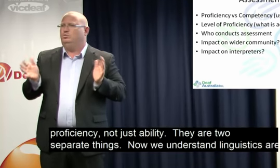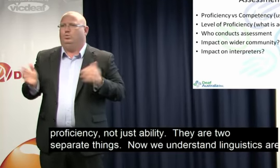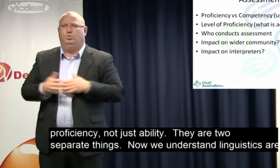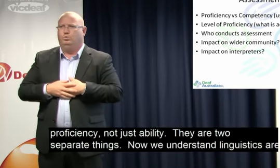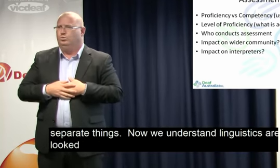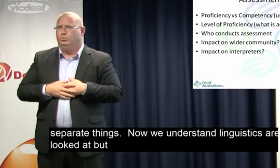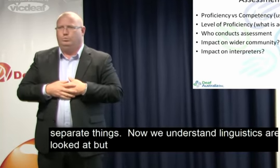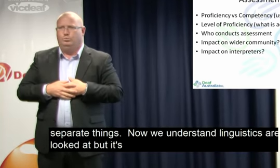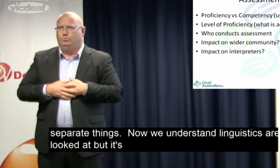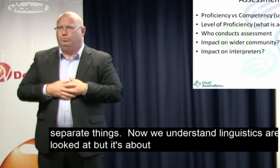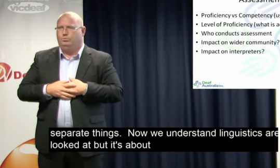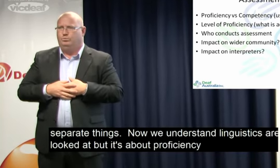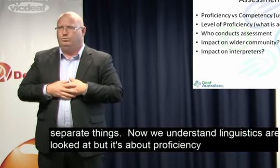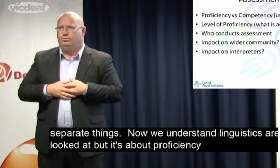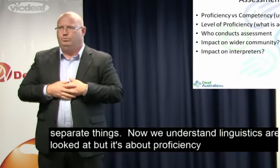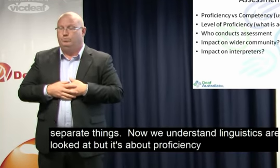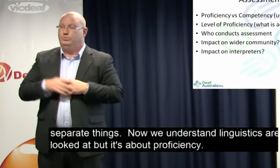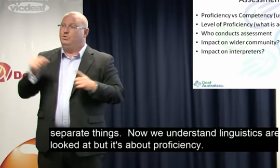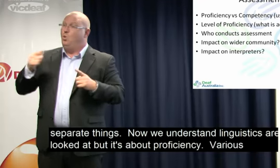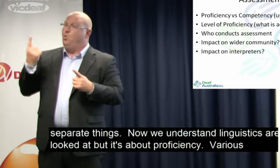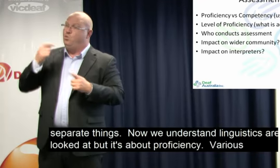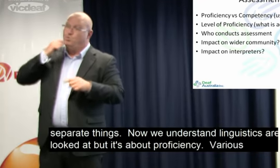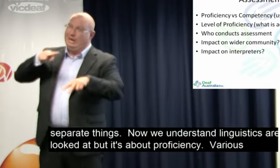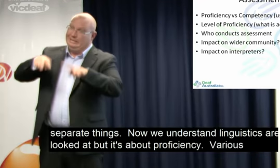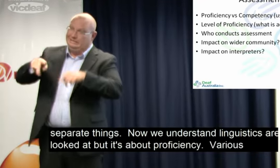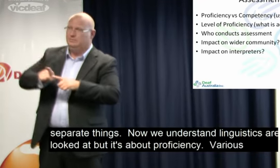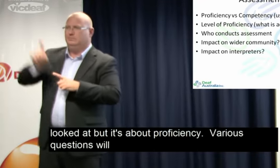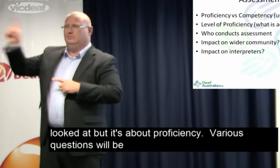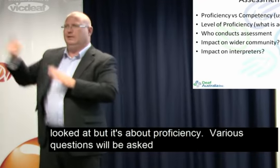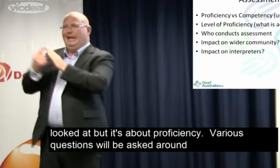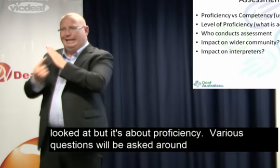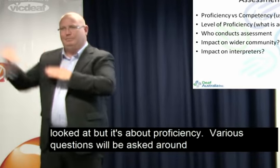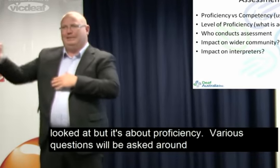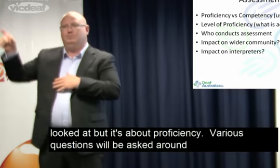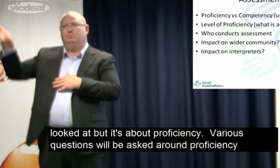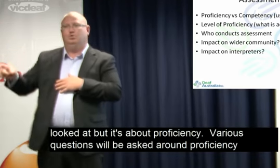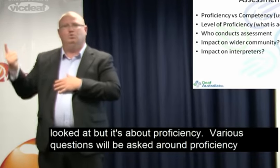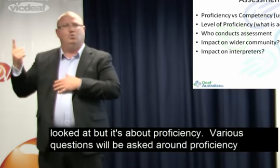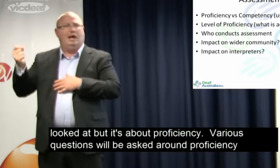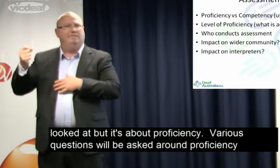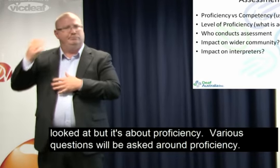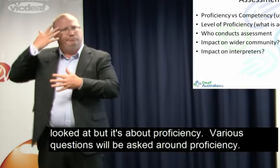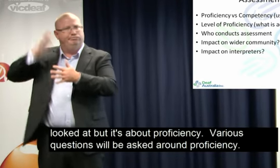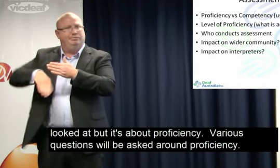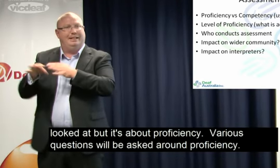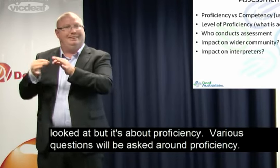Various questions will be asked around proficiency, but that's all we're focusing on at this point in time. Who will assess? An